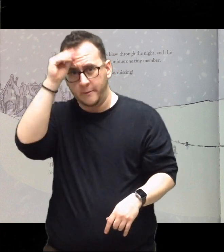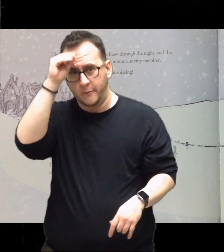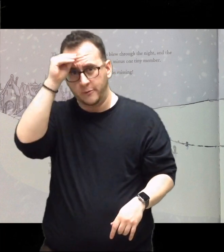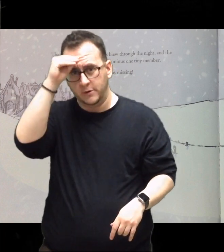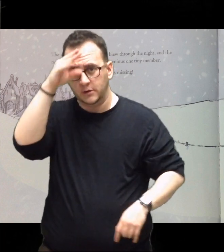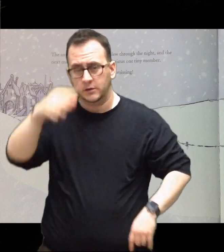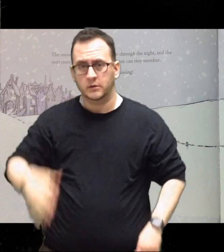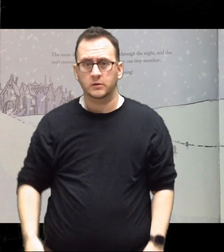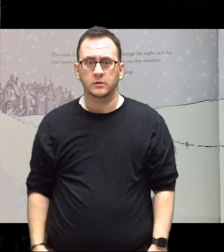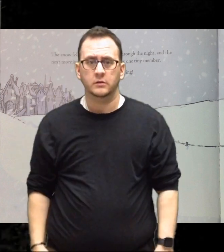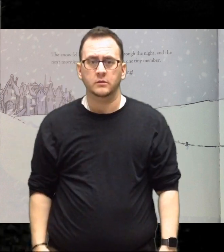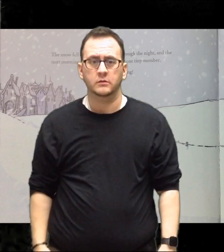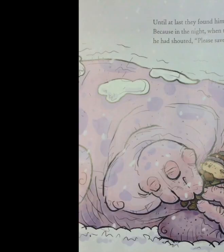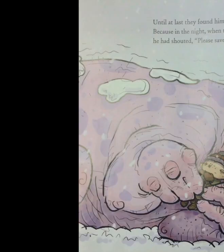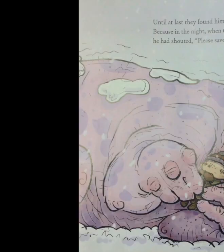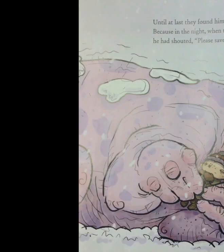boy.